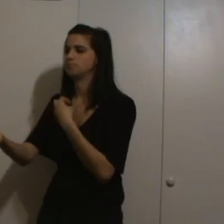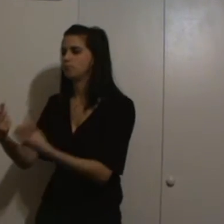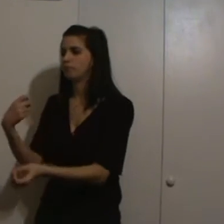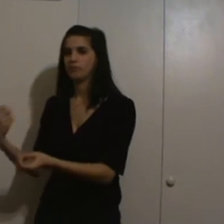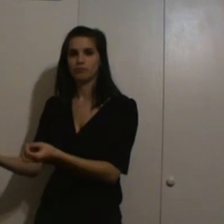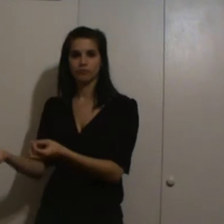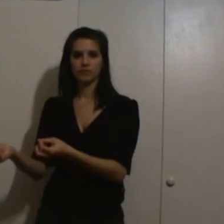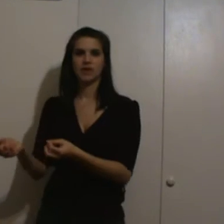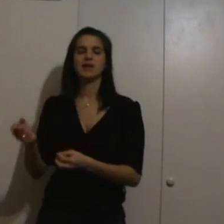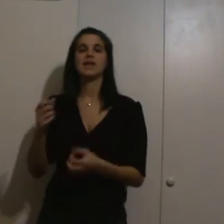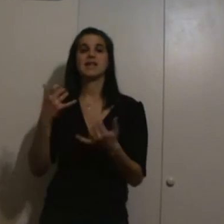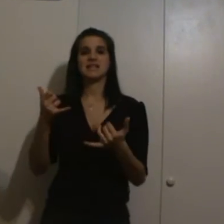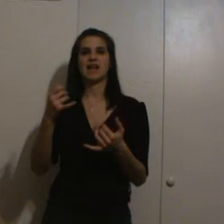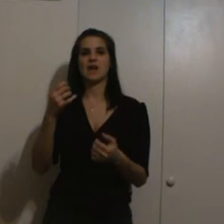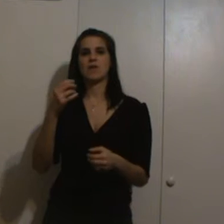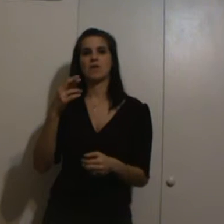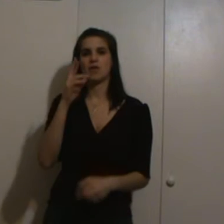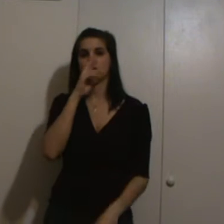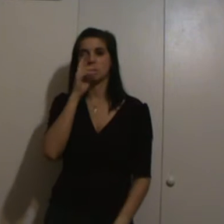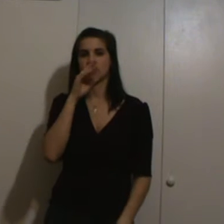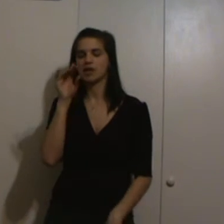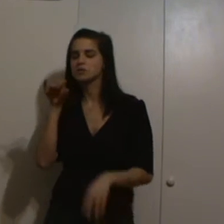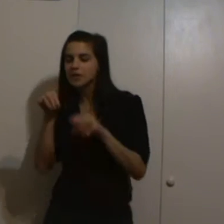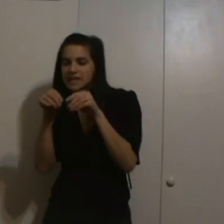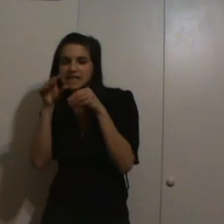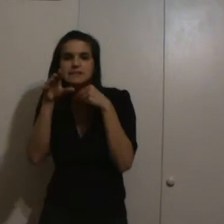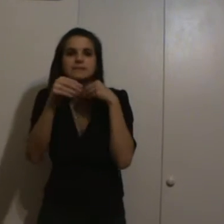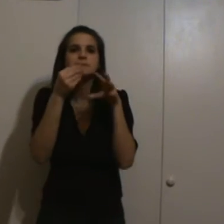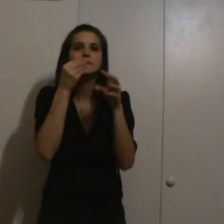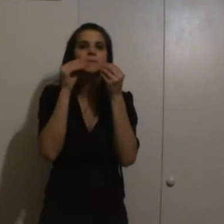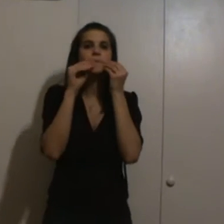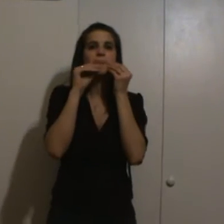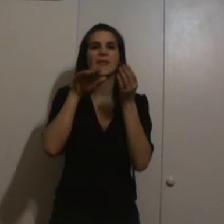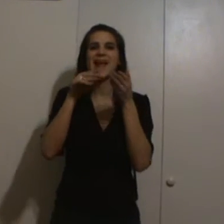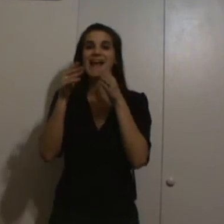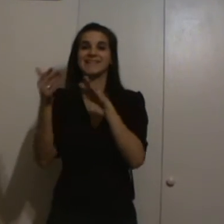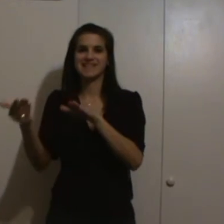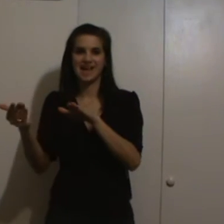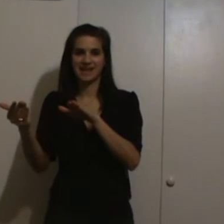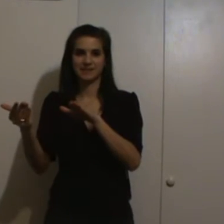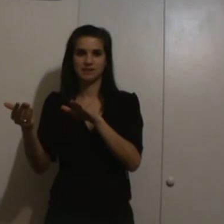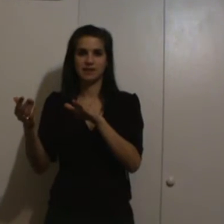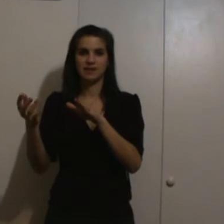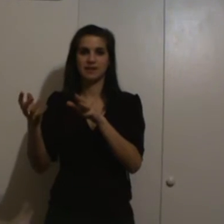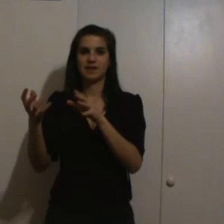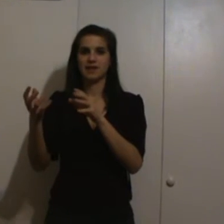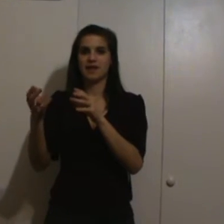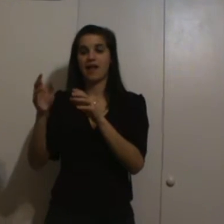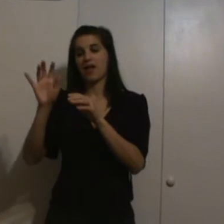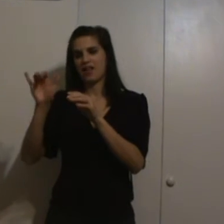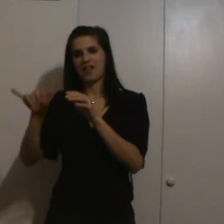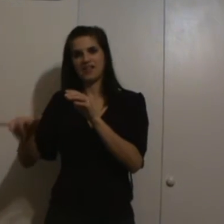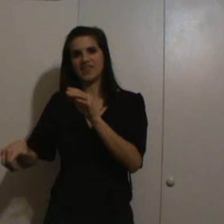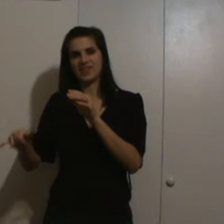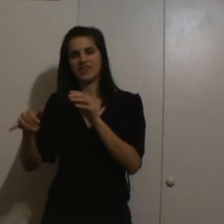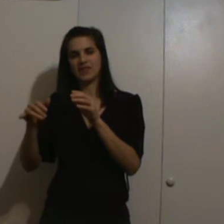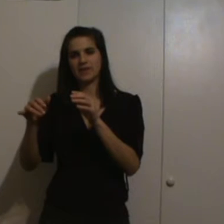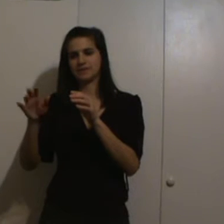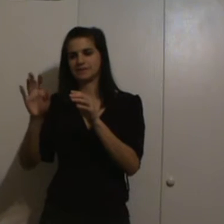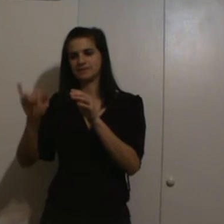meat would go into the hoppers together. The man who did the shoveling would not trouble to lift out